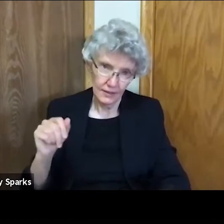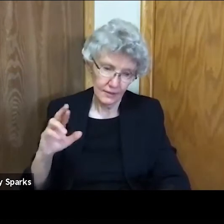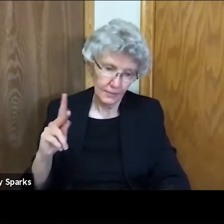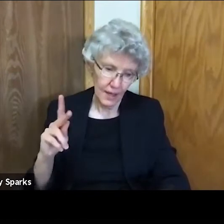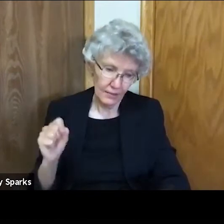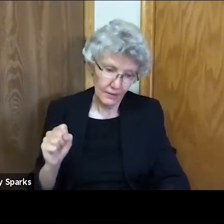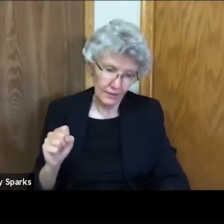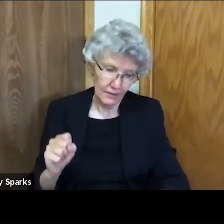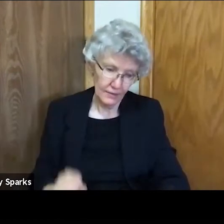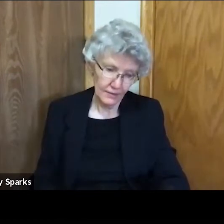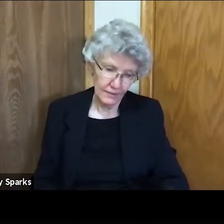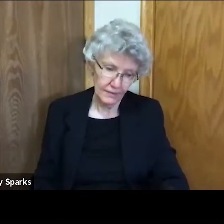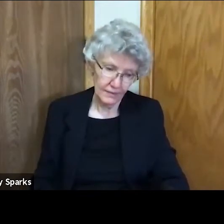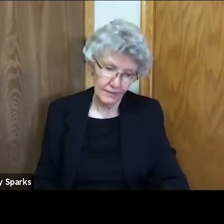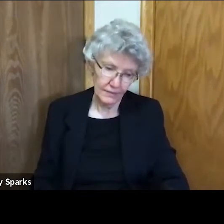Elise Sparks.